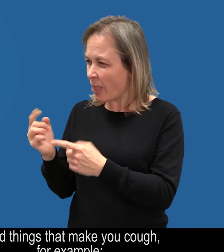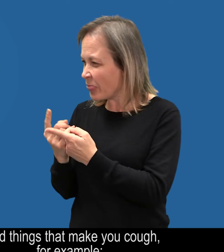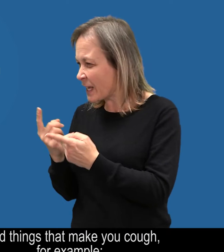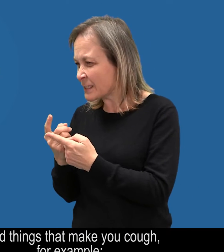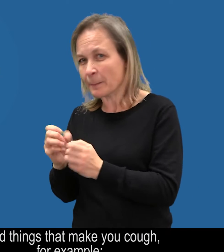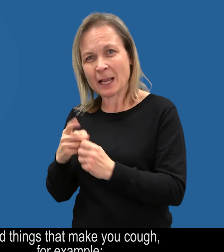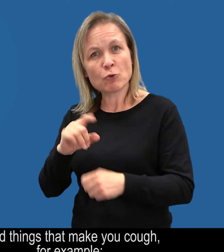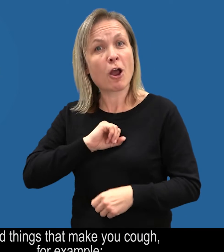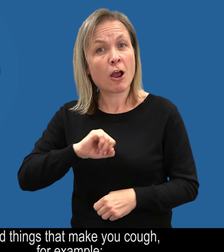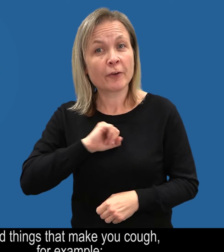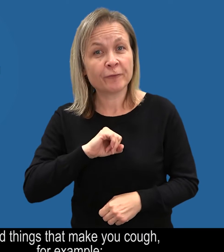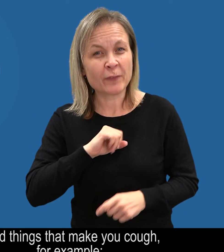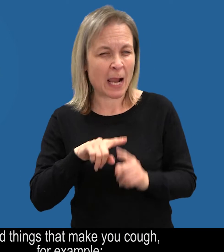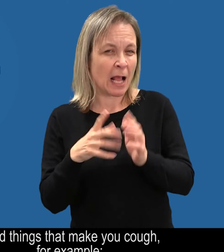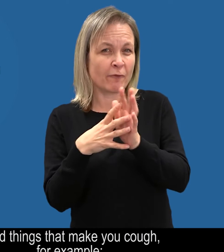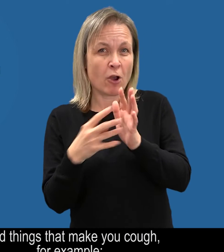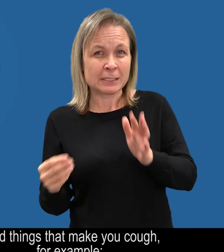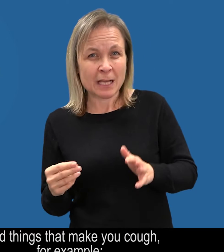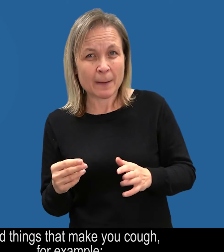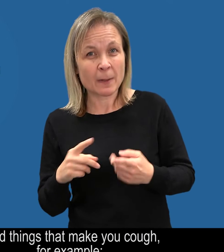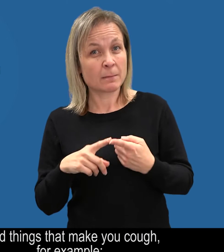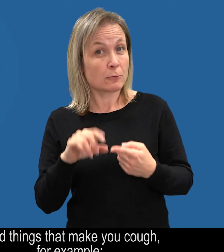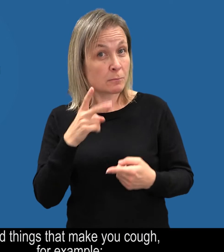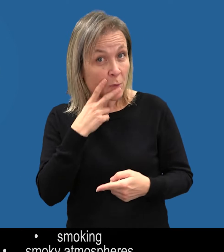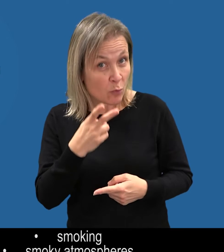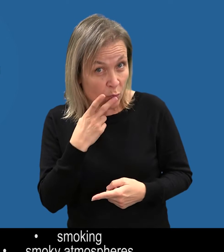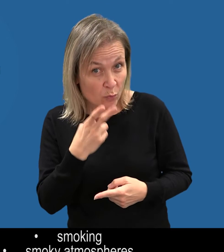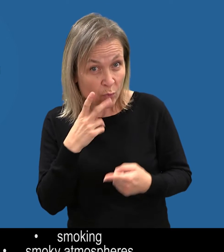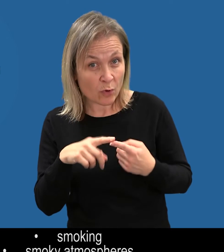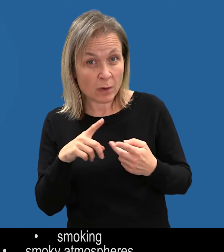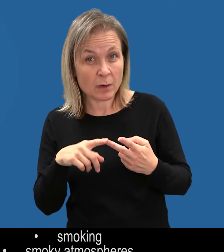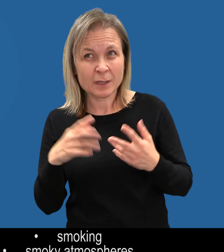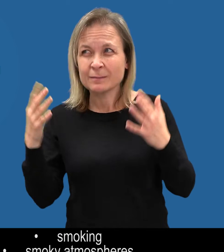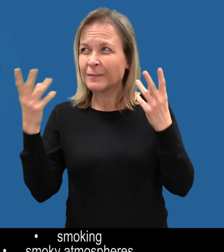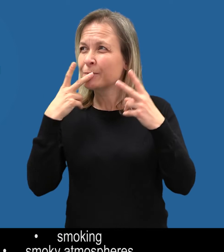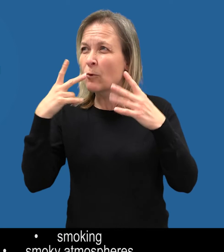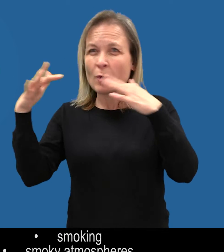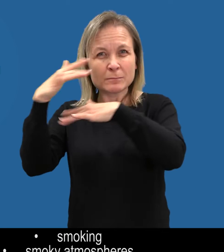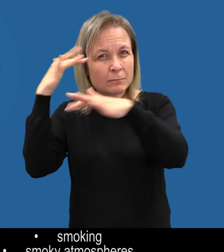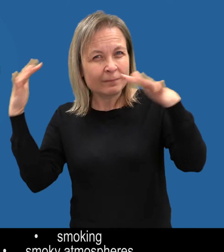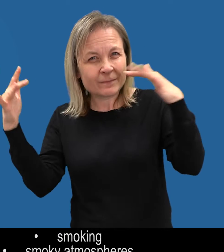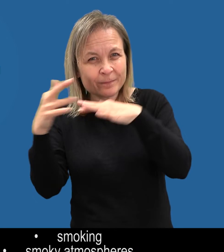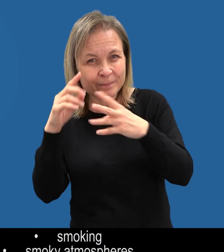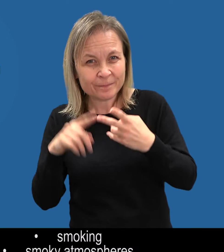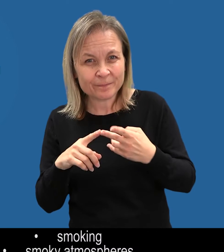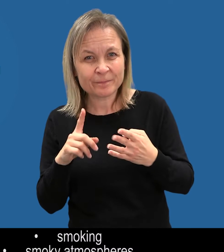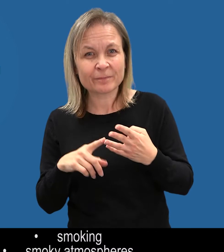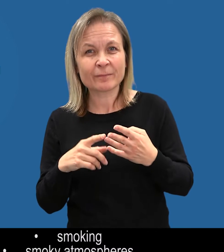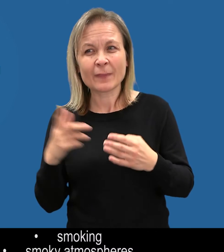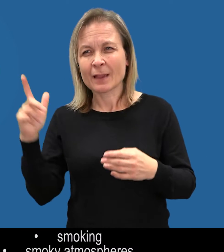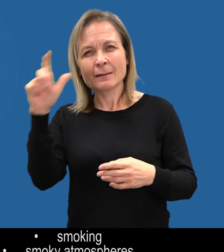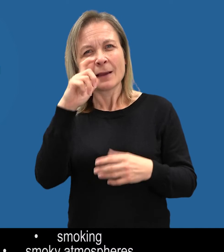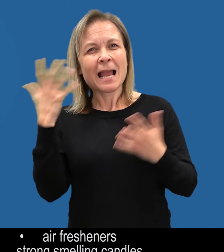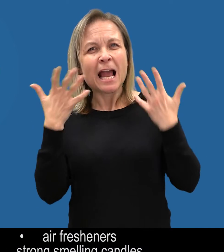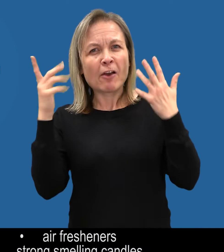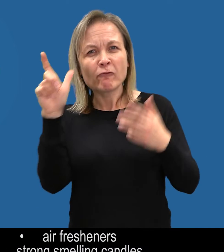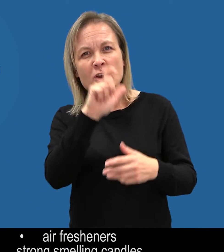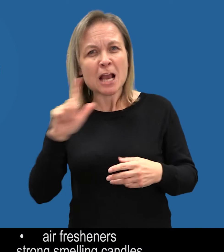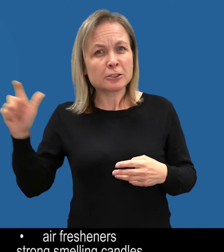Avoid things that make you cough, for example, smoking, smoky atmospheres,